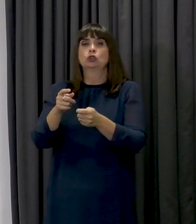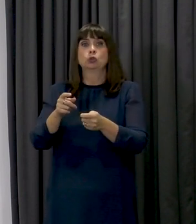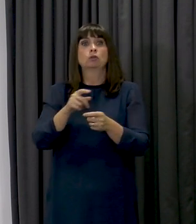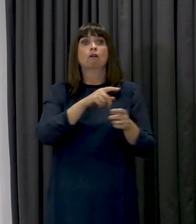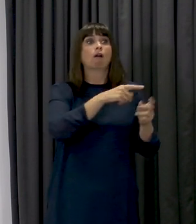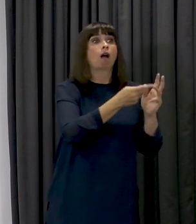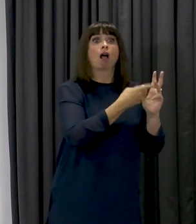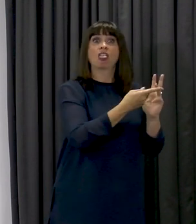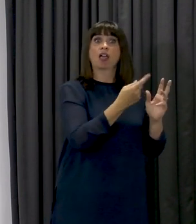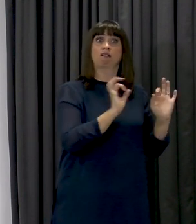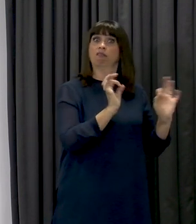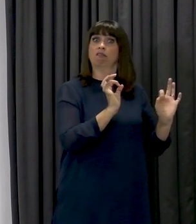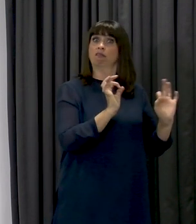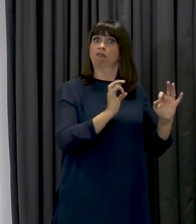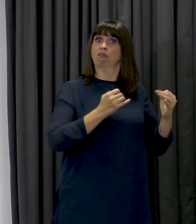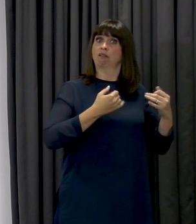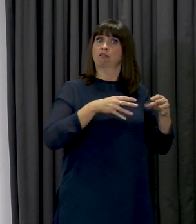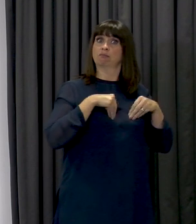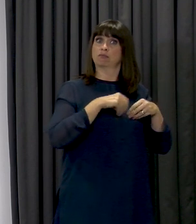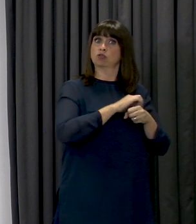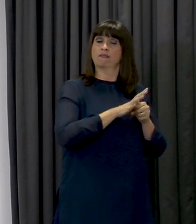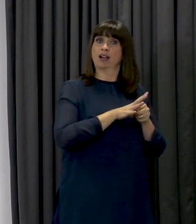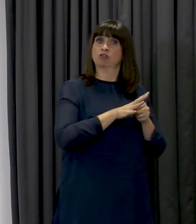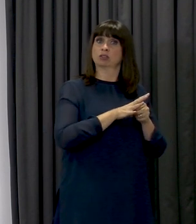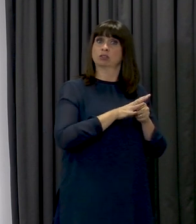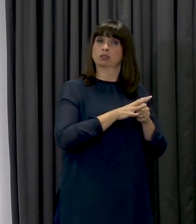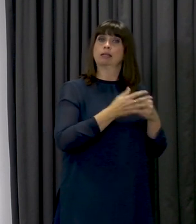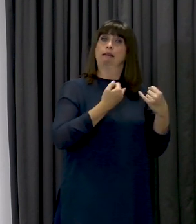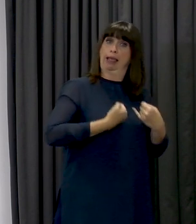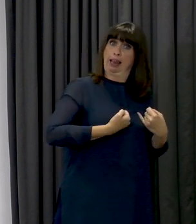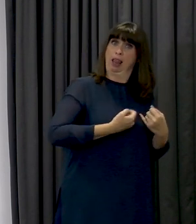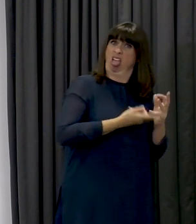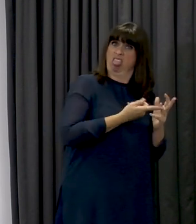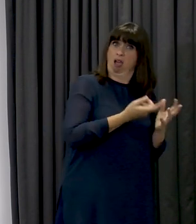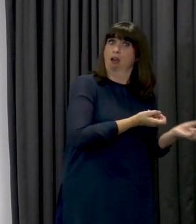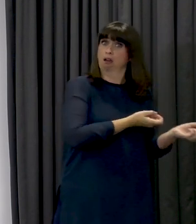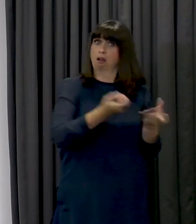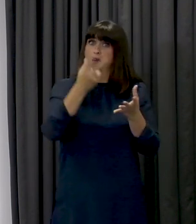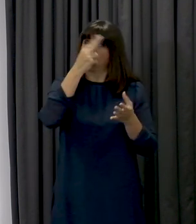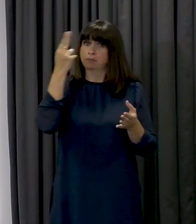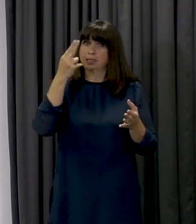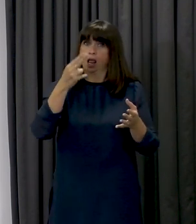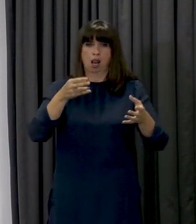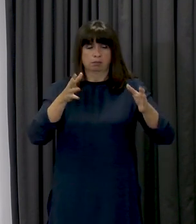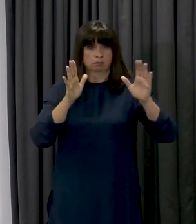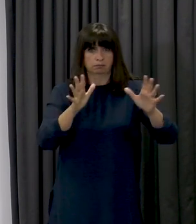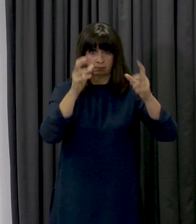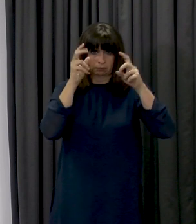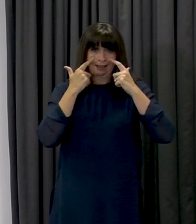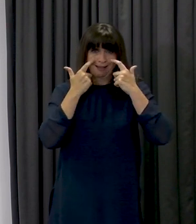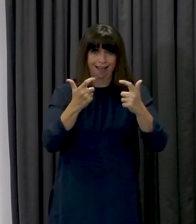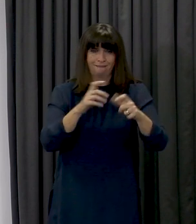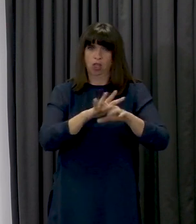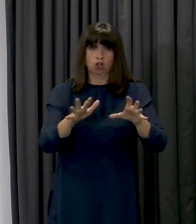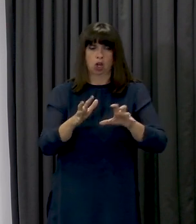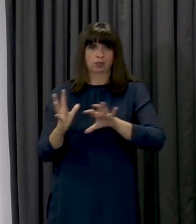come to the hospital without the disease don't acquire it while they are there. Individual cases, of course, have to